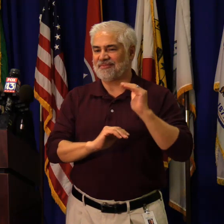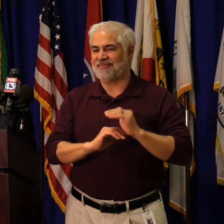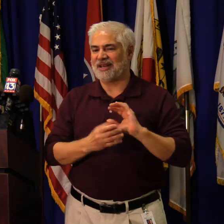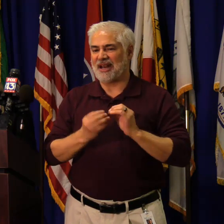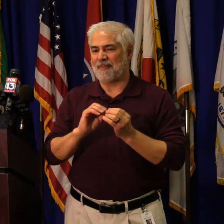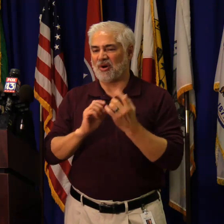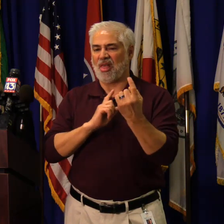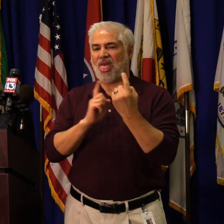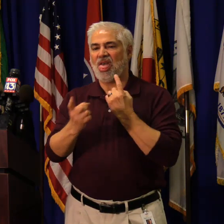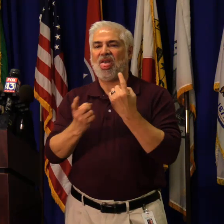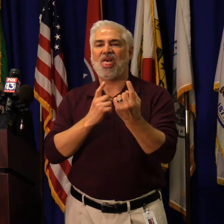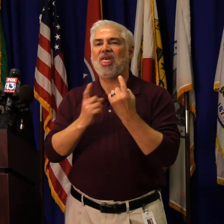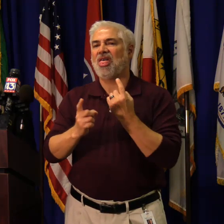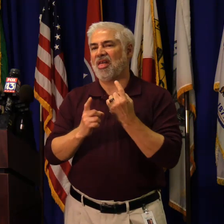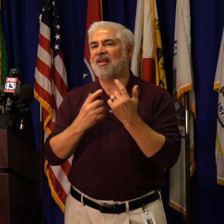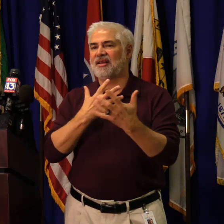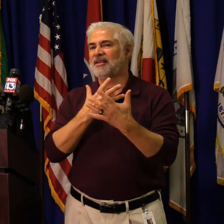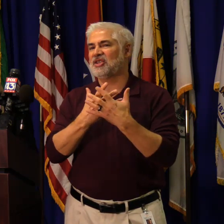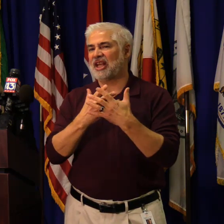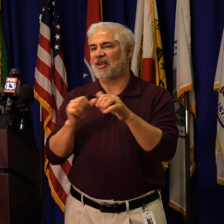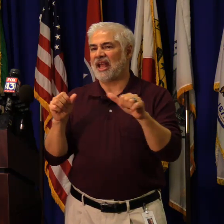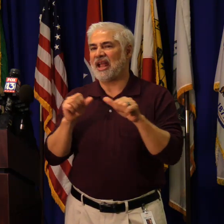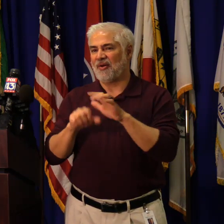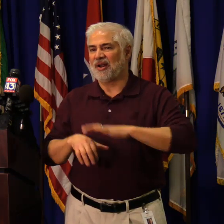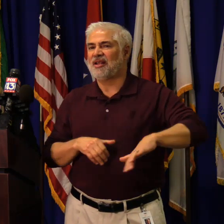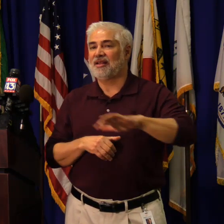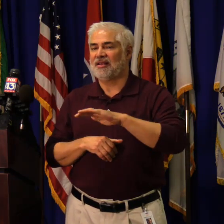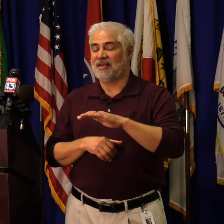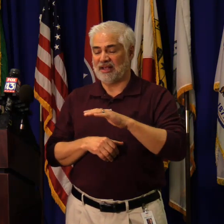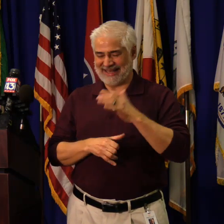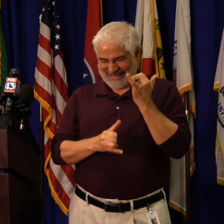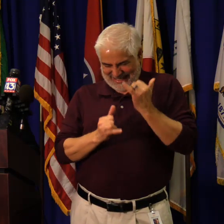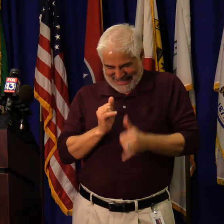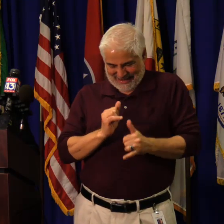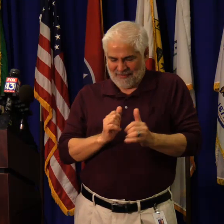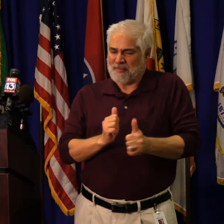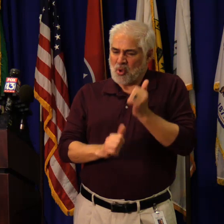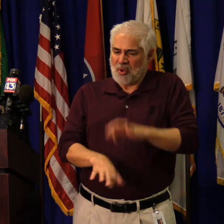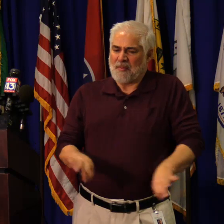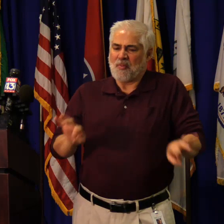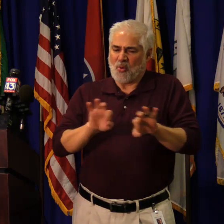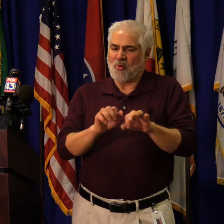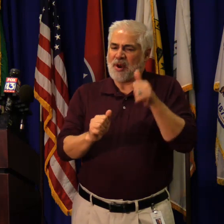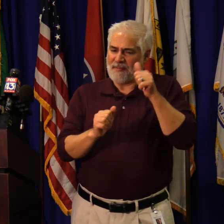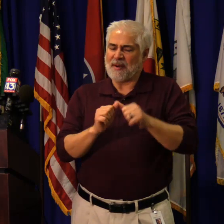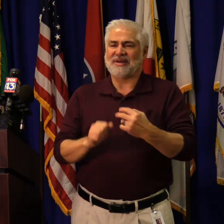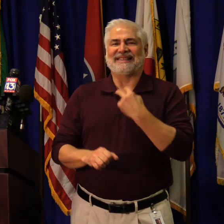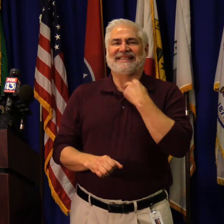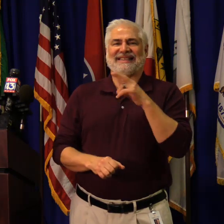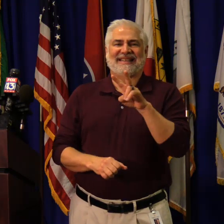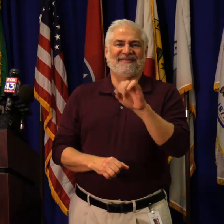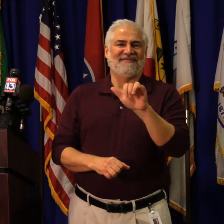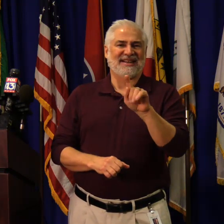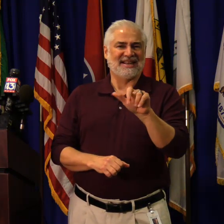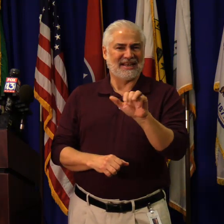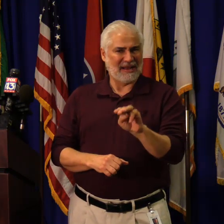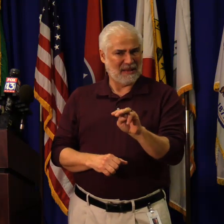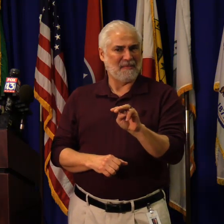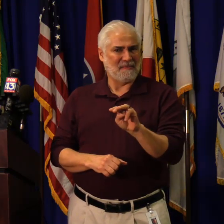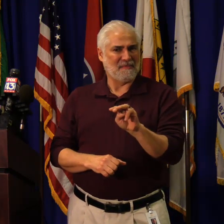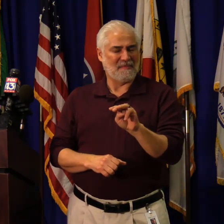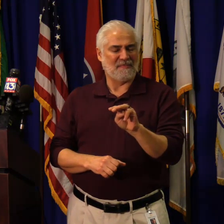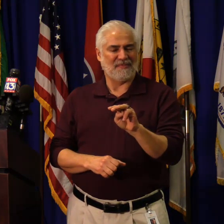Last but certainly not least is the importance of remembering victims. As I started to talk, I mentioned that that is